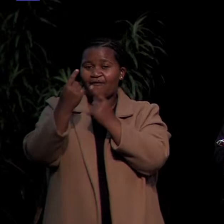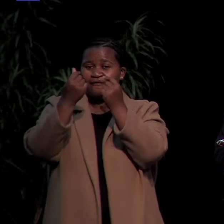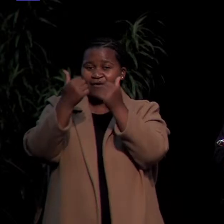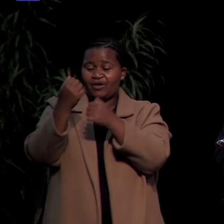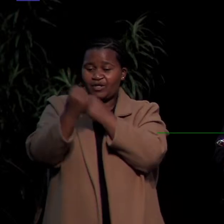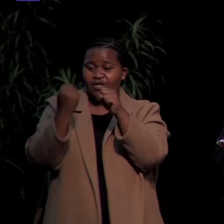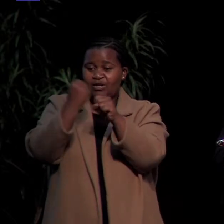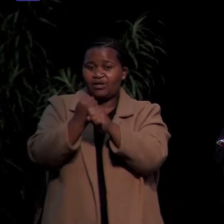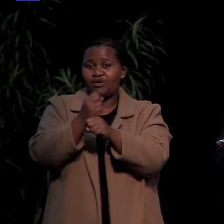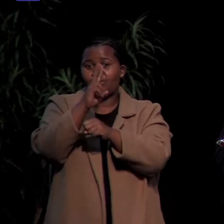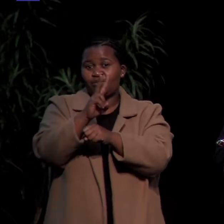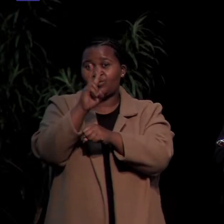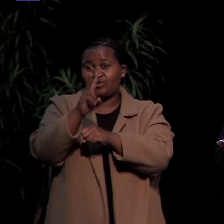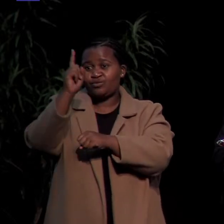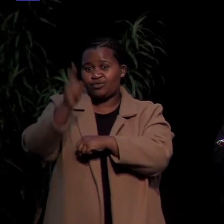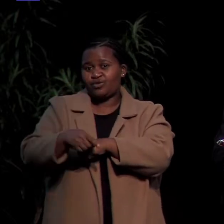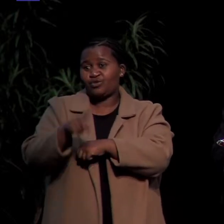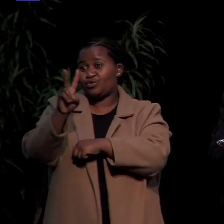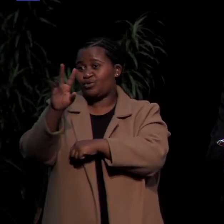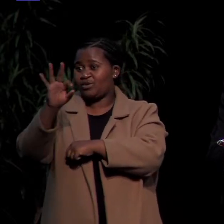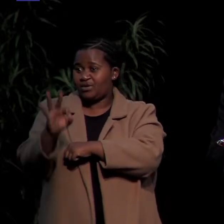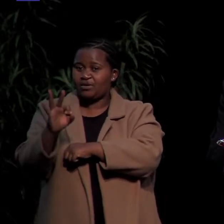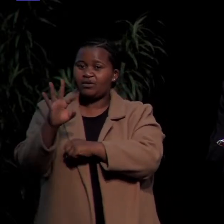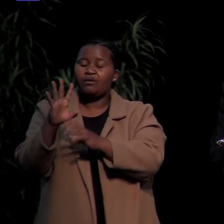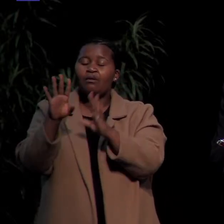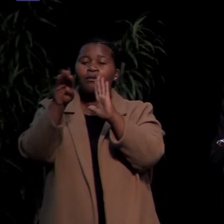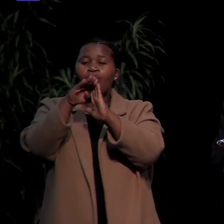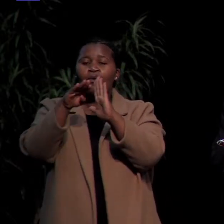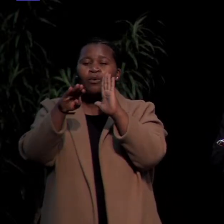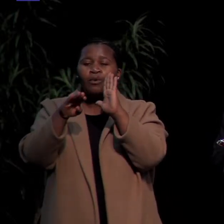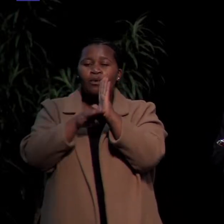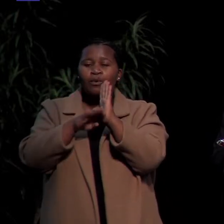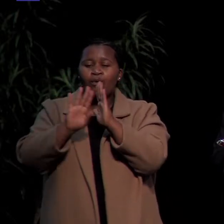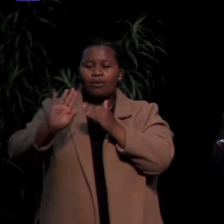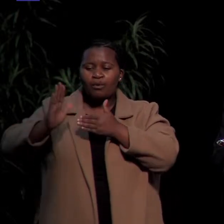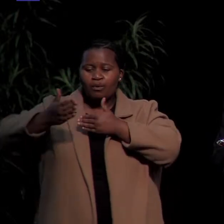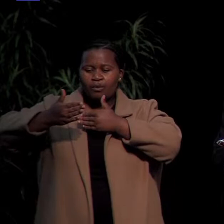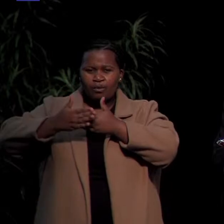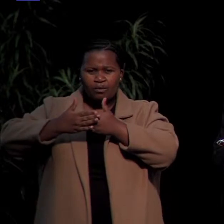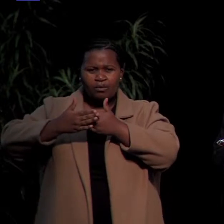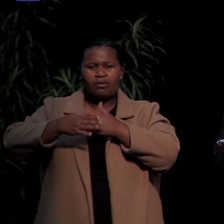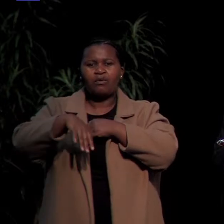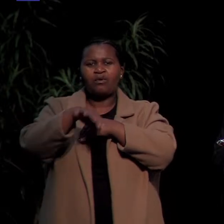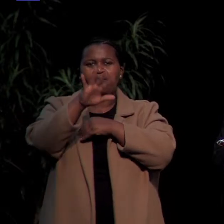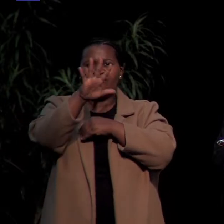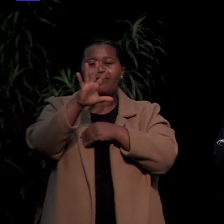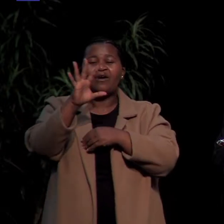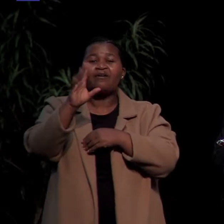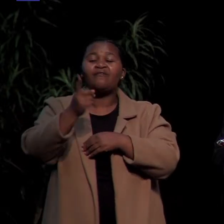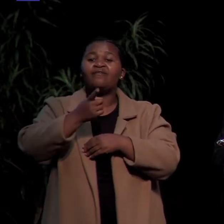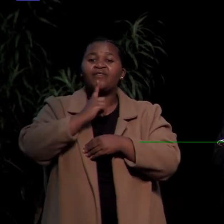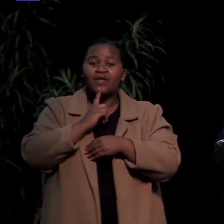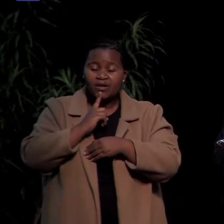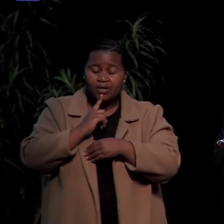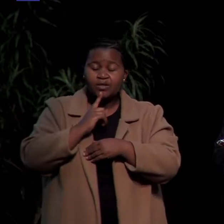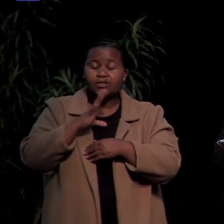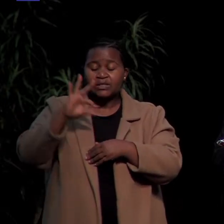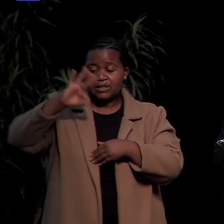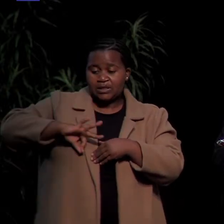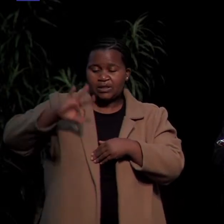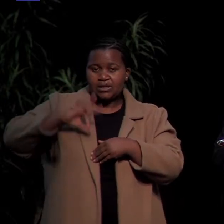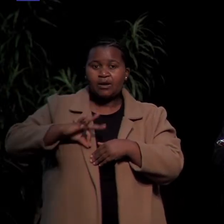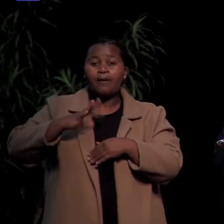of 2022-2023. The program is close to 5,000 beneficiaries of previously